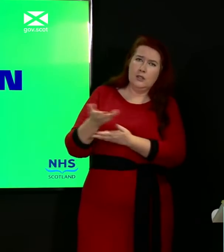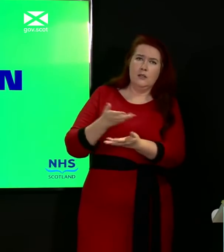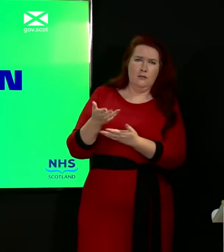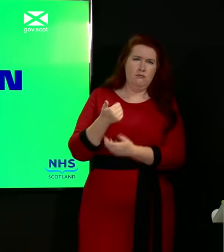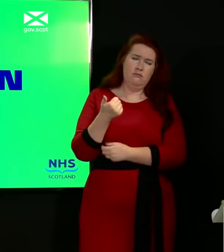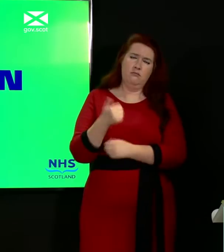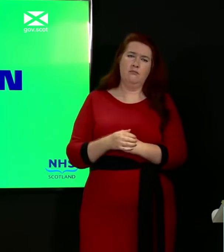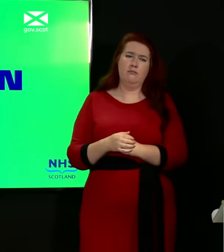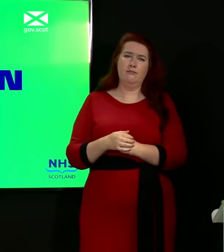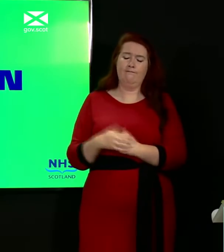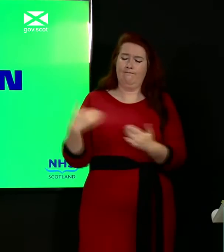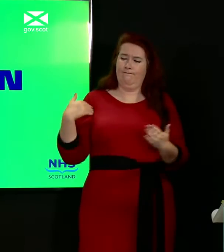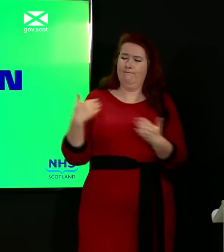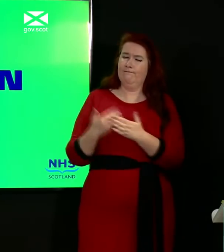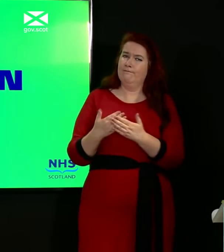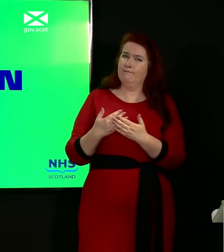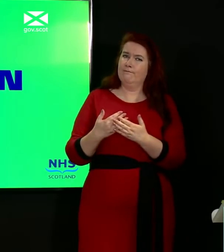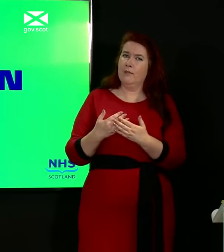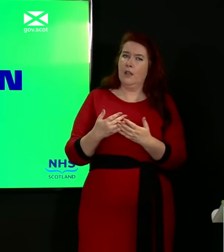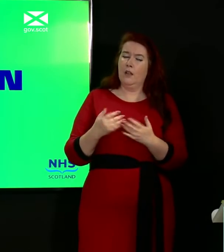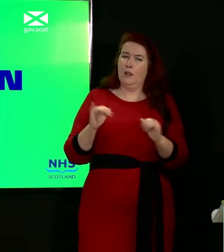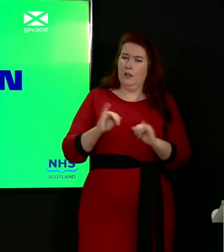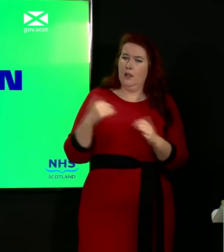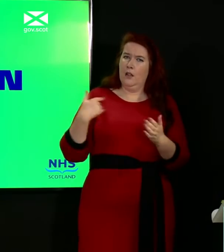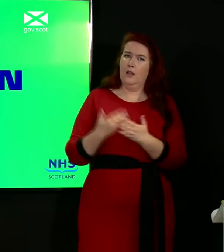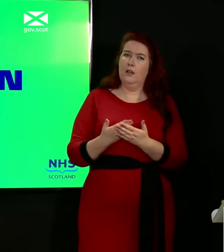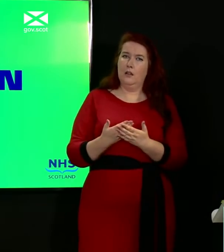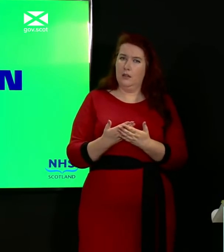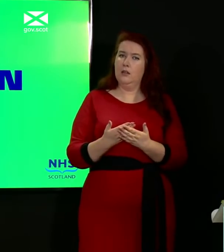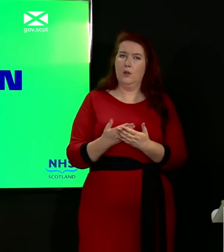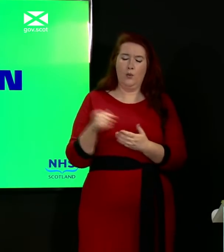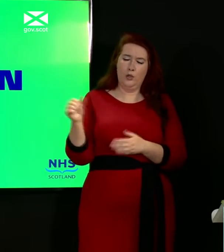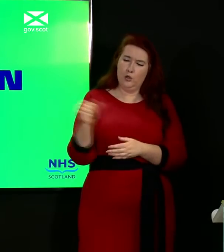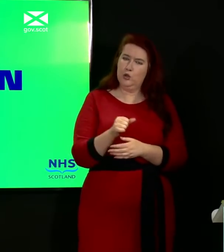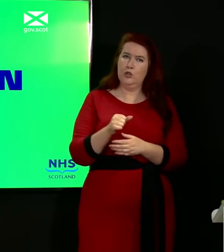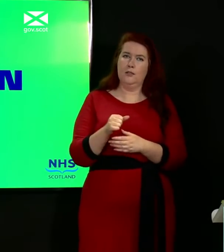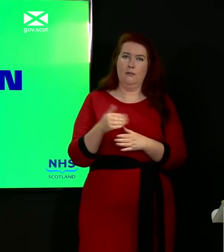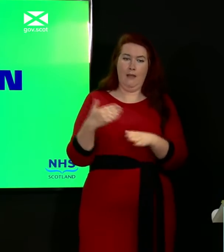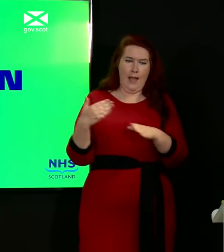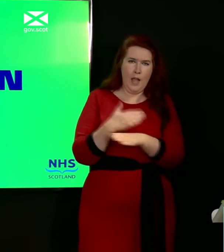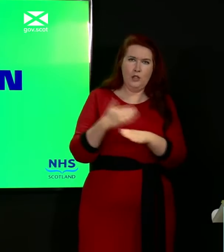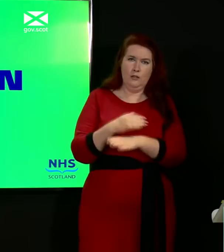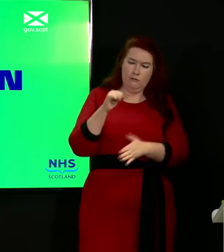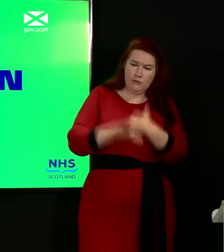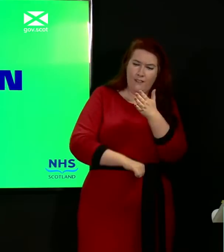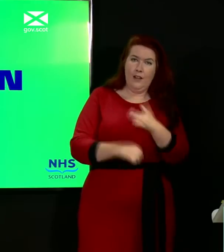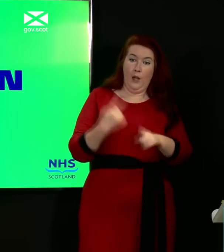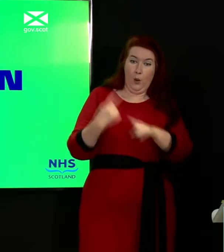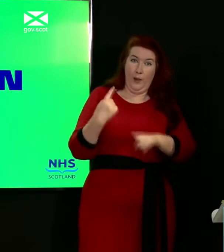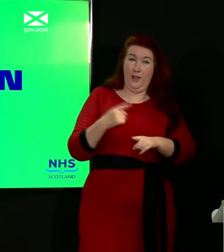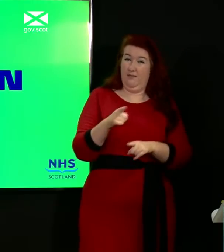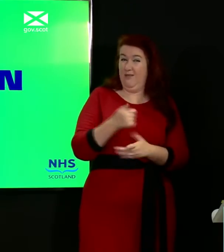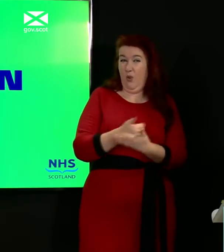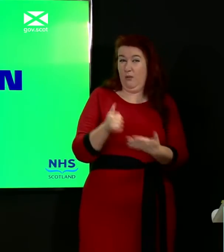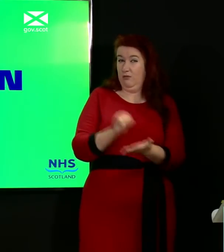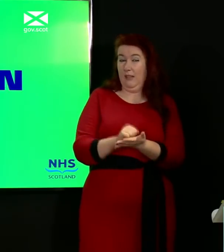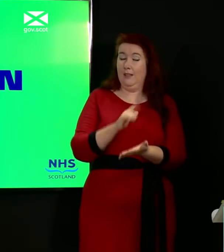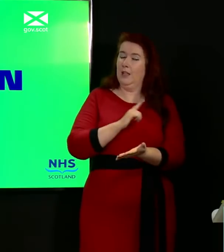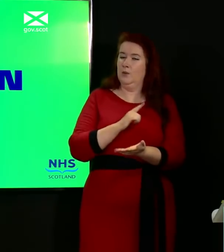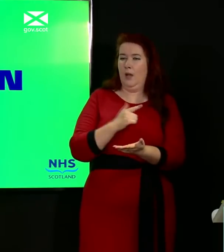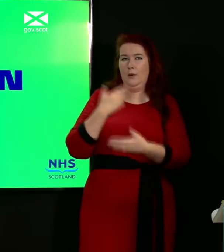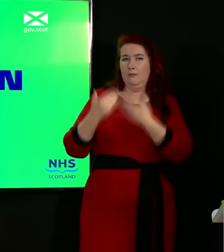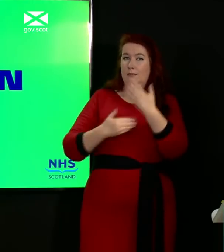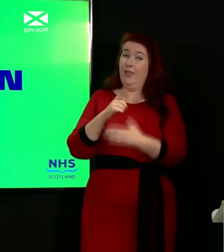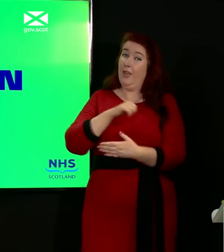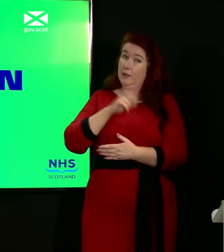In the short history of this pandemic, it has never been wrong to act hard and fast. Never. And that's the advice we gave. And that's